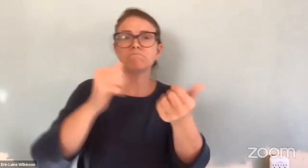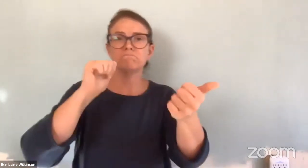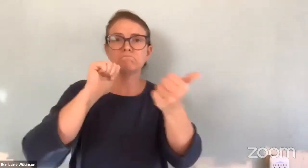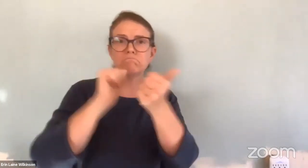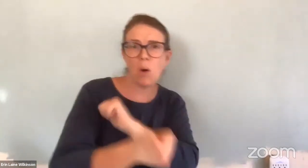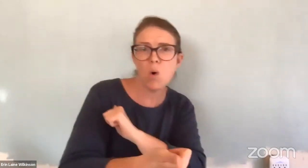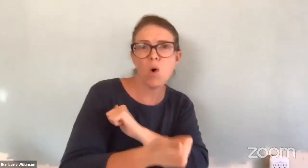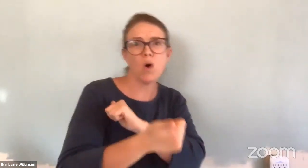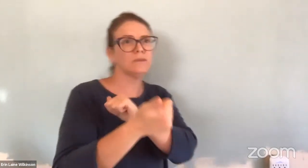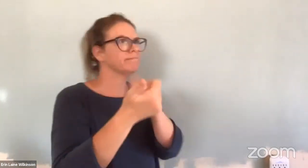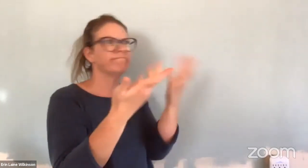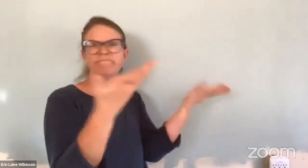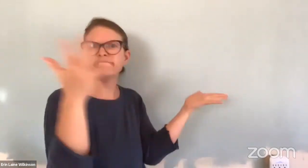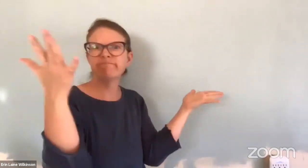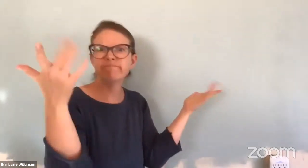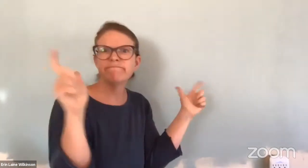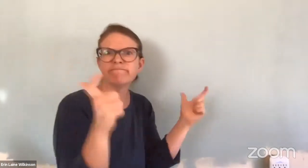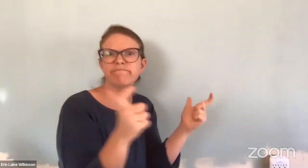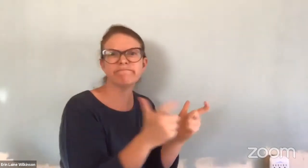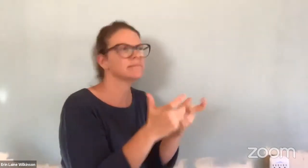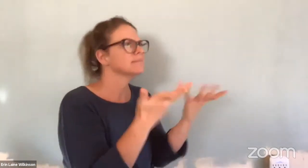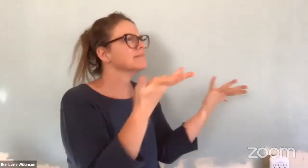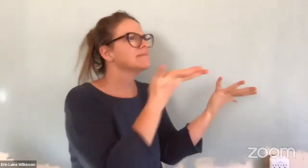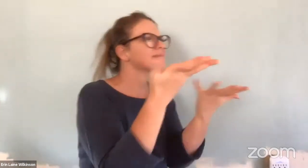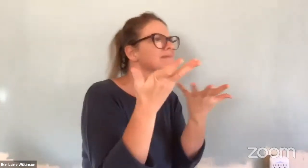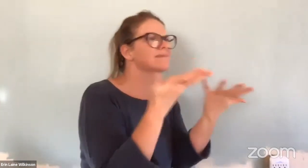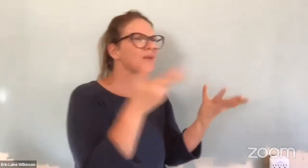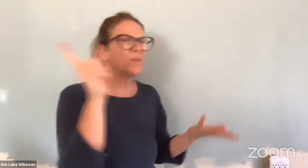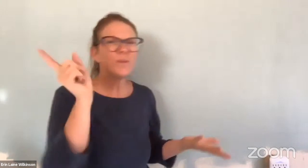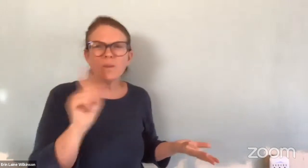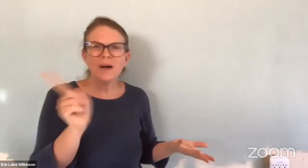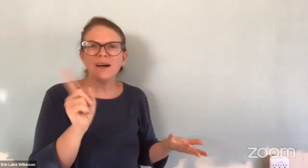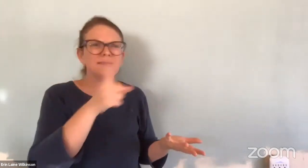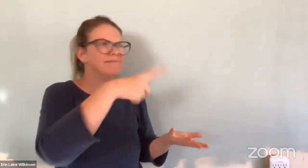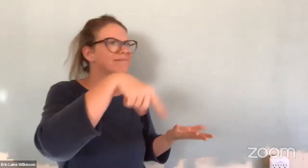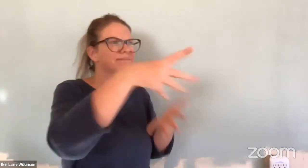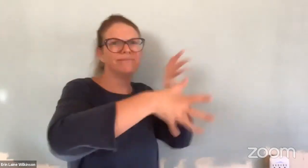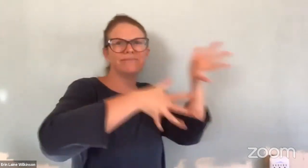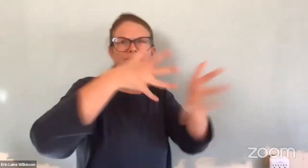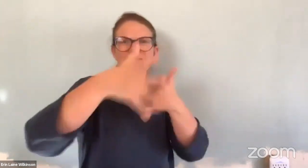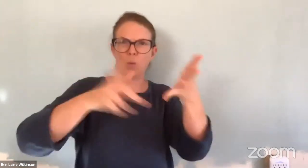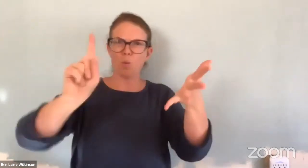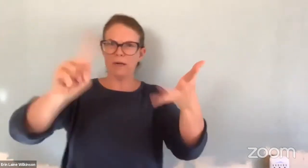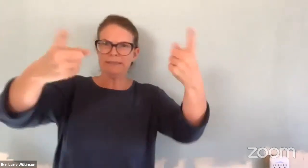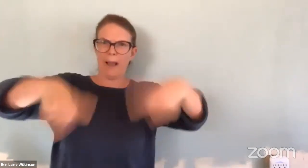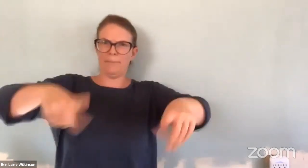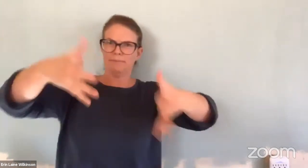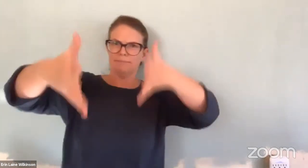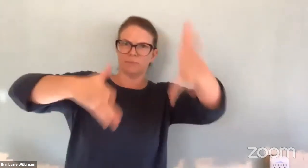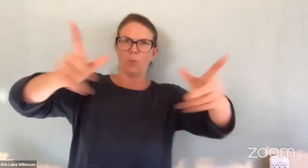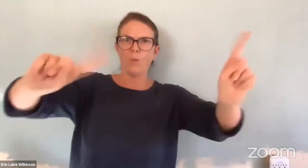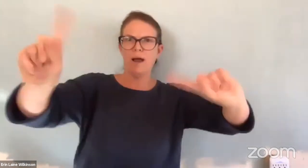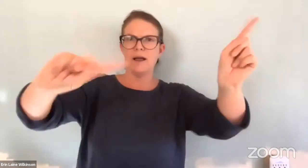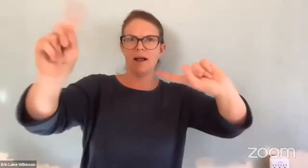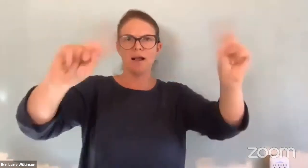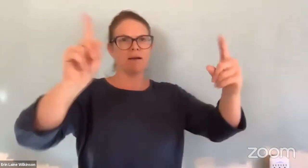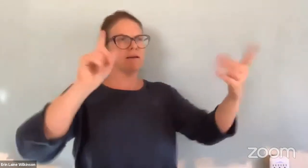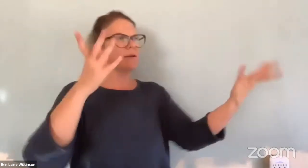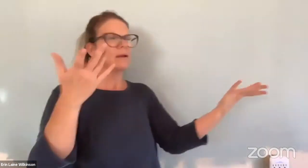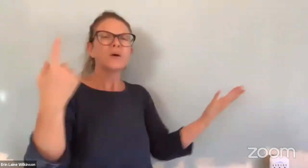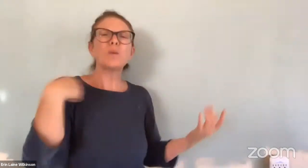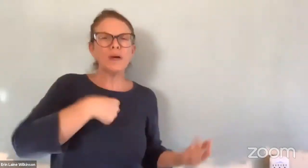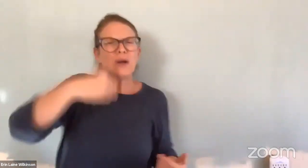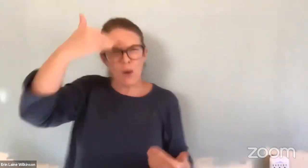closed, since deaf associations, deaf clubs are not in existence. Where is all this sign language